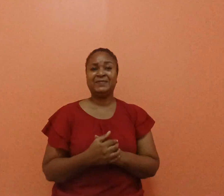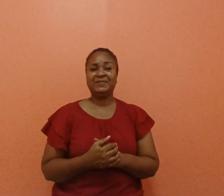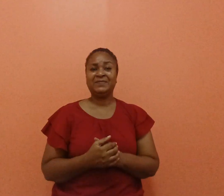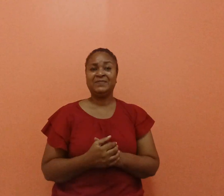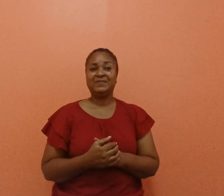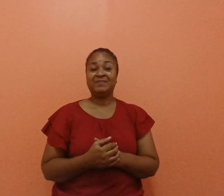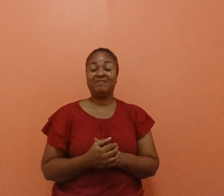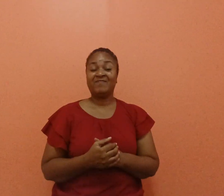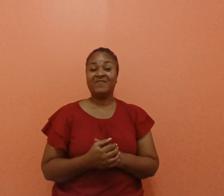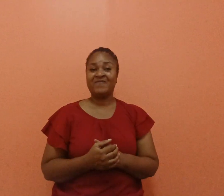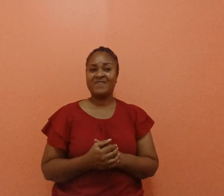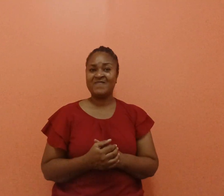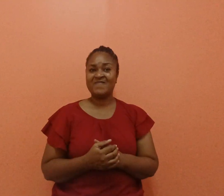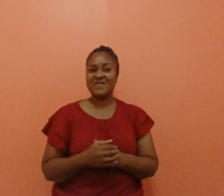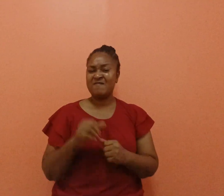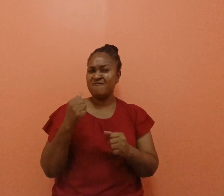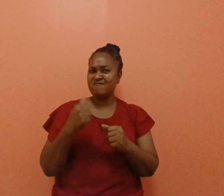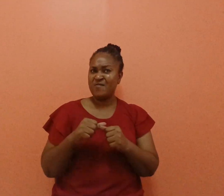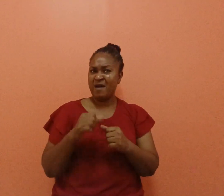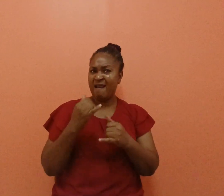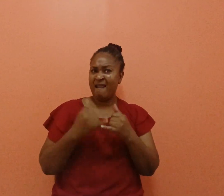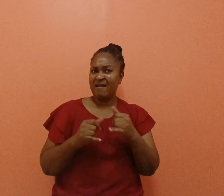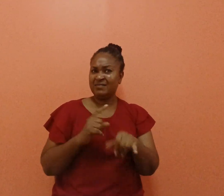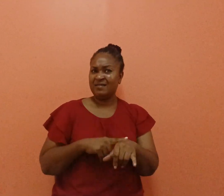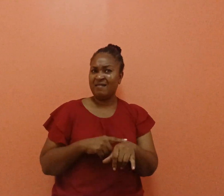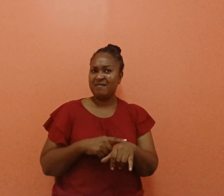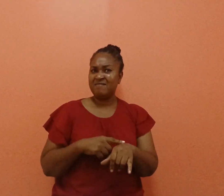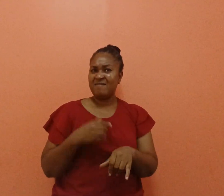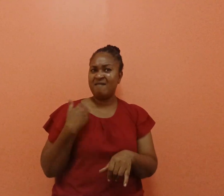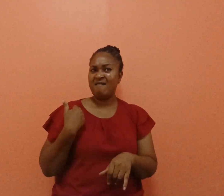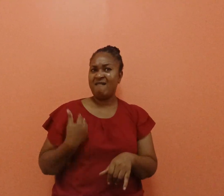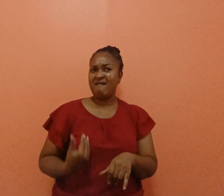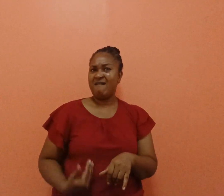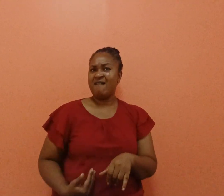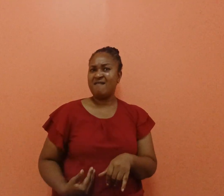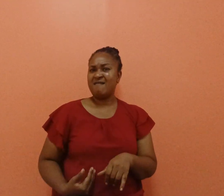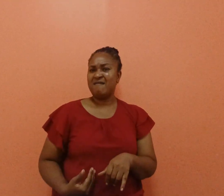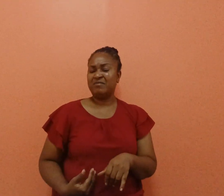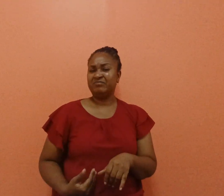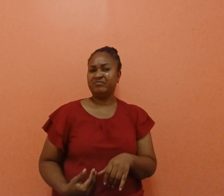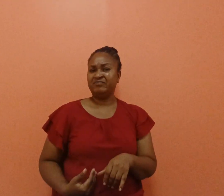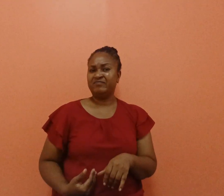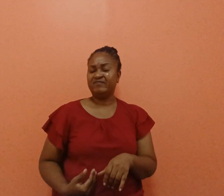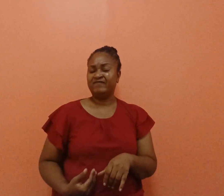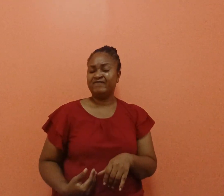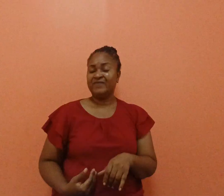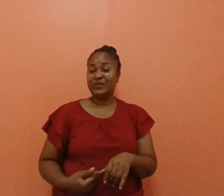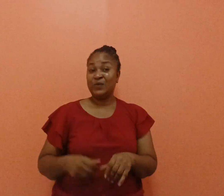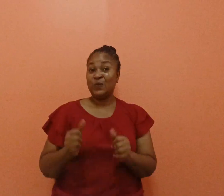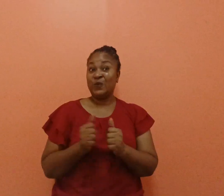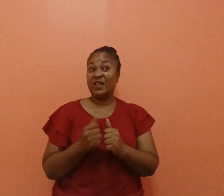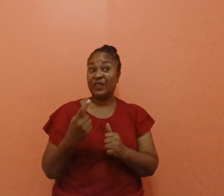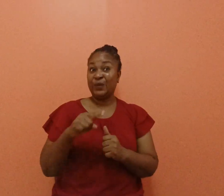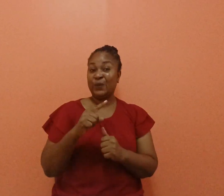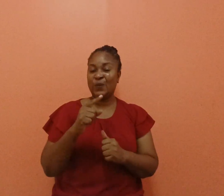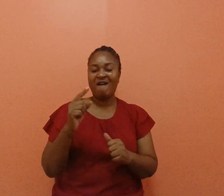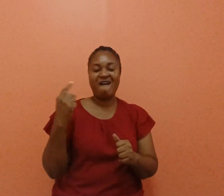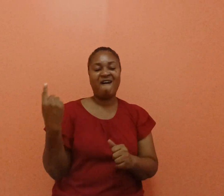Last time, I am with you always. It's Matthew 28,